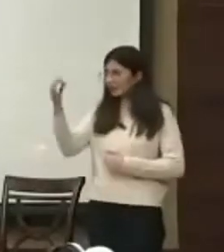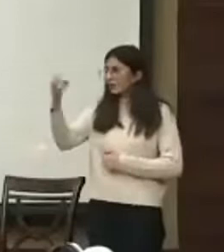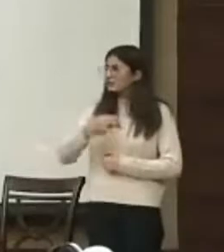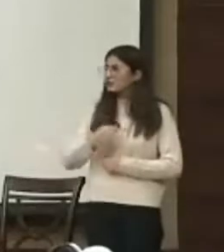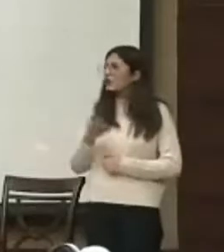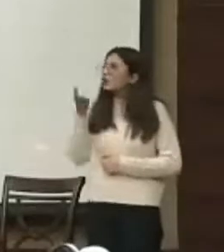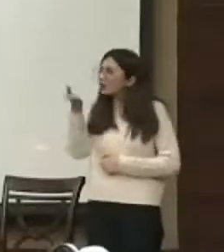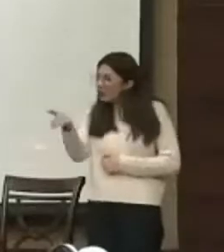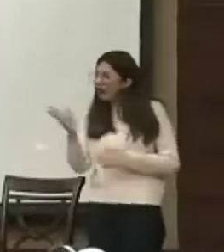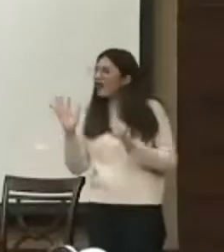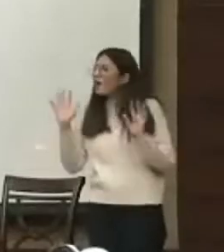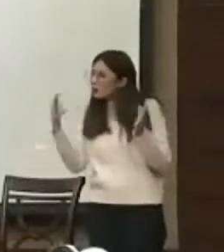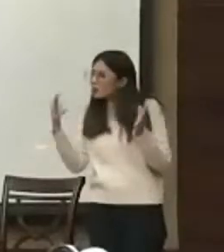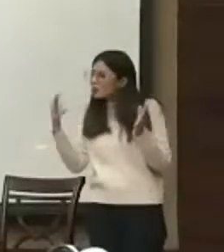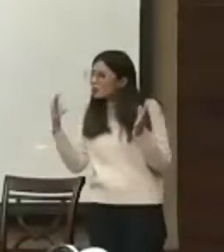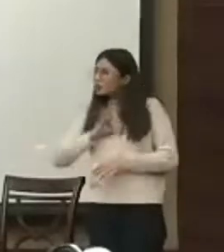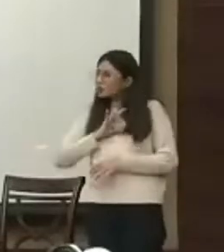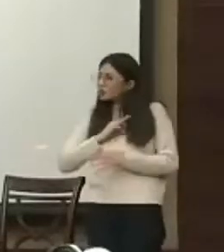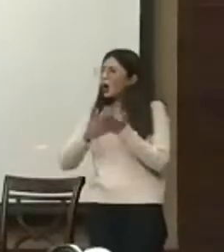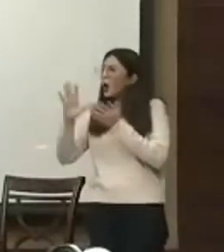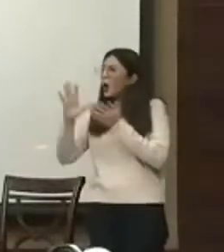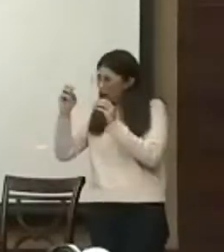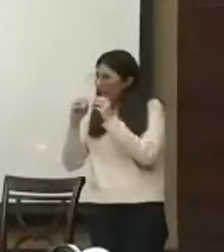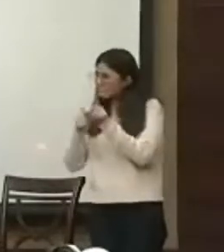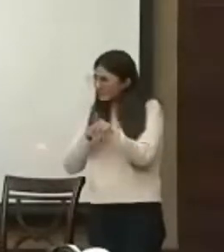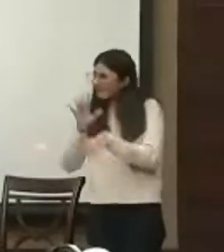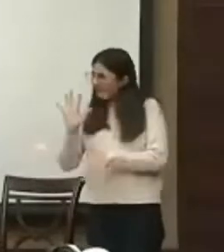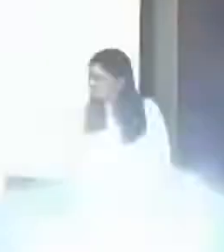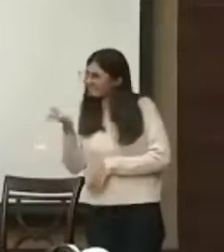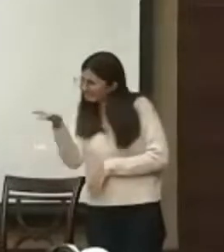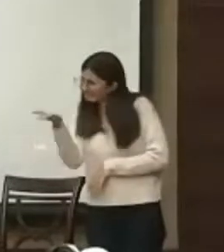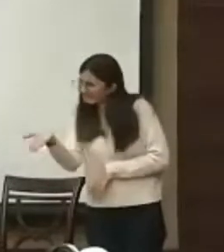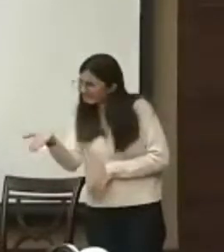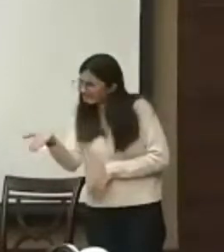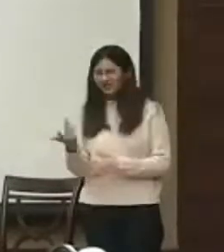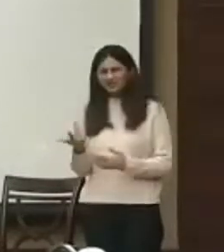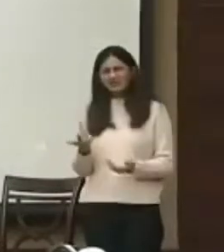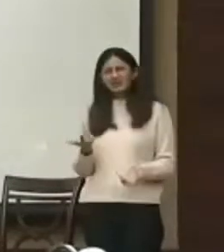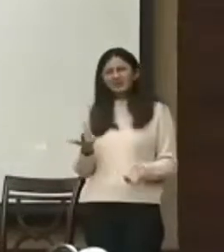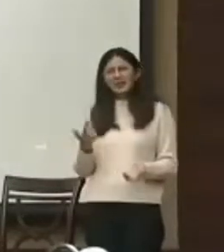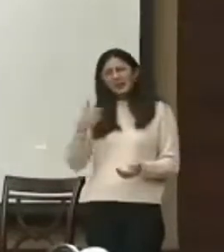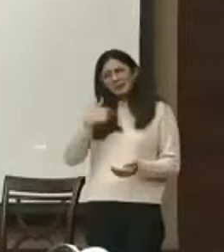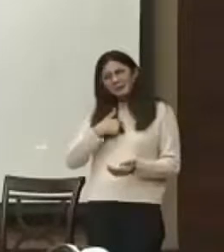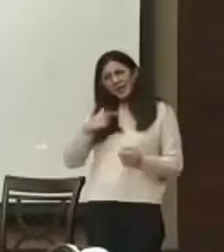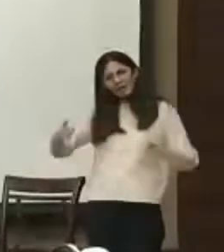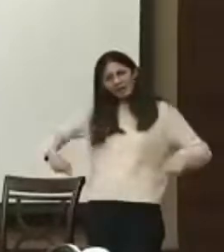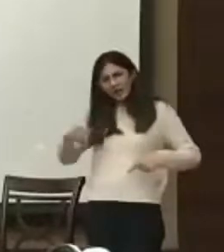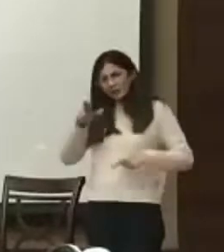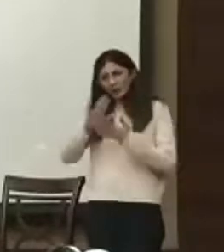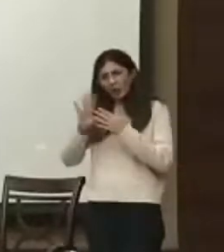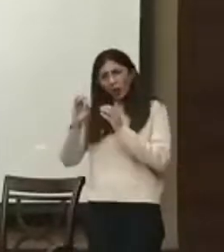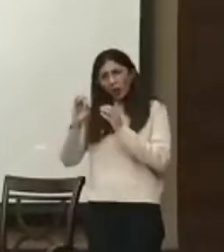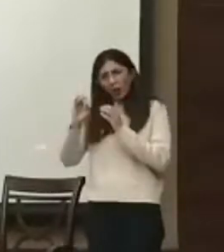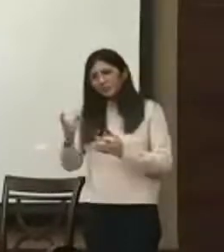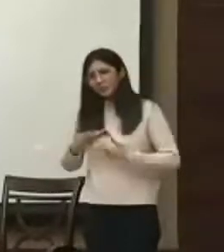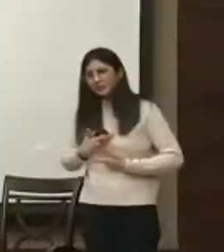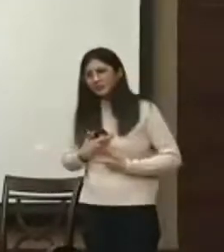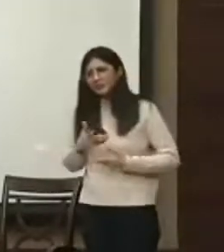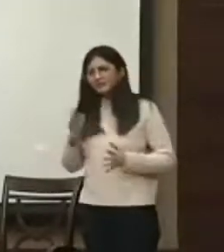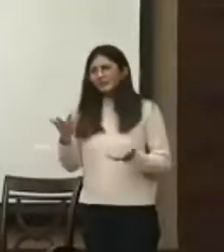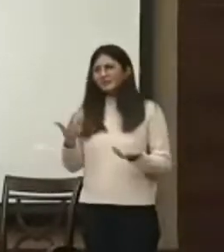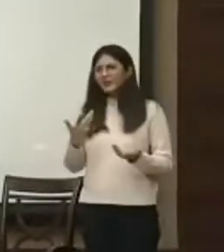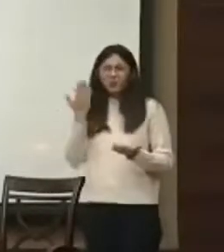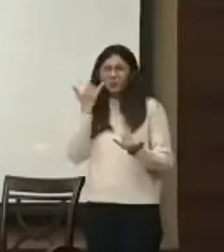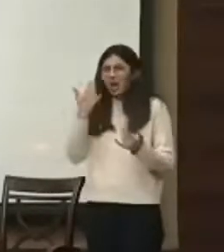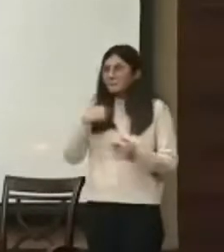aapki bhi koi hobbies hai? I was taken aback, ki meri hobbies kyun nahi hongi? Am I alien or something? I mean, why will I not